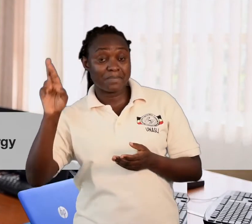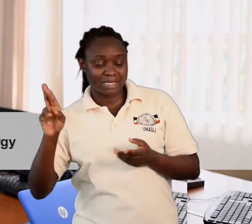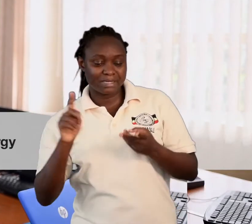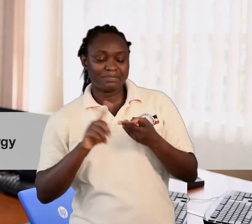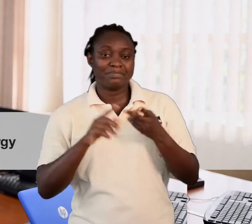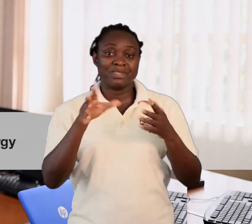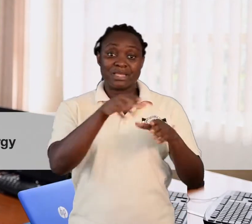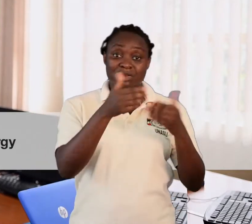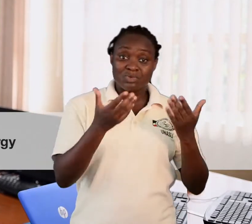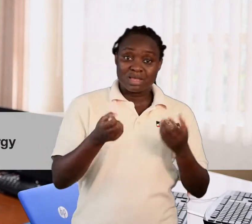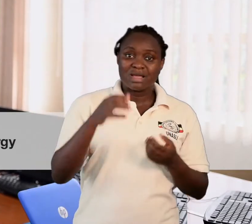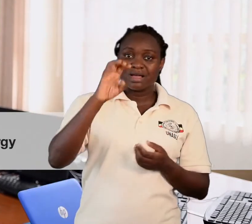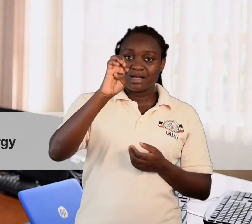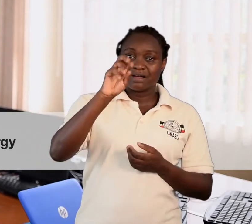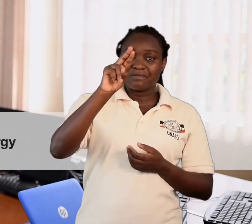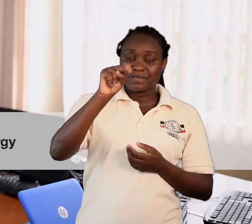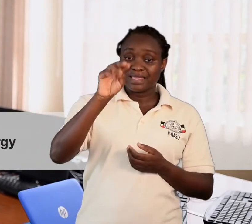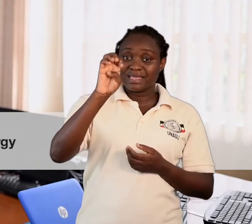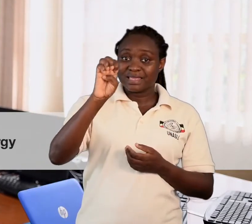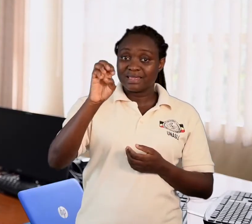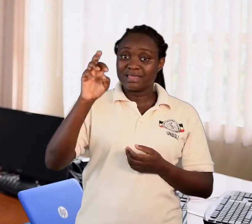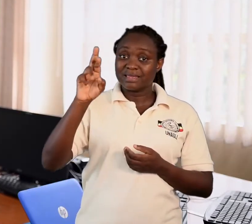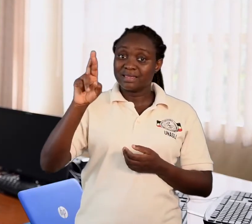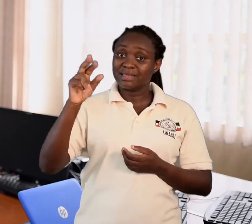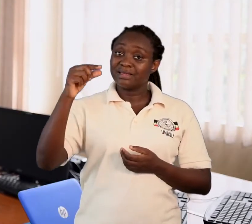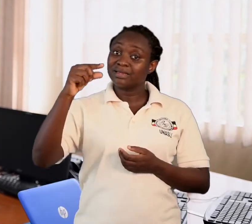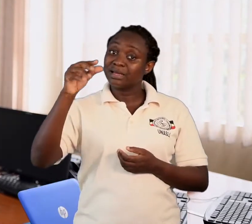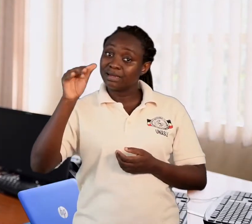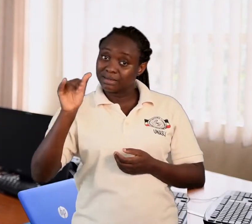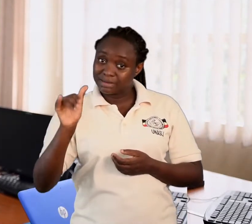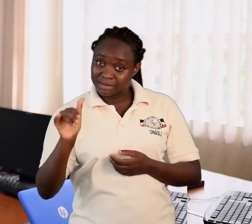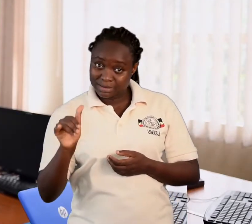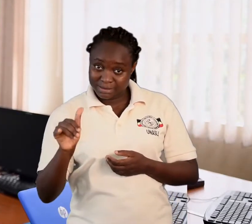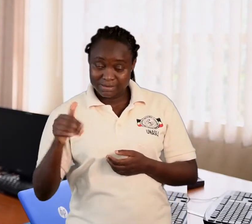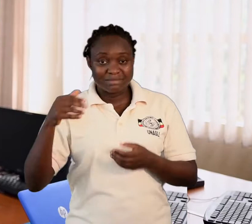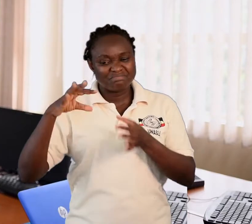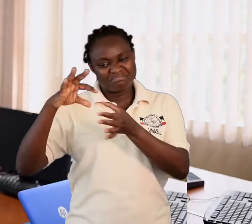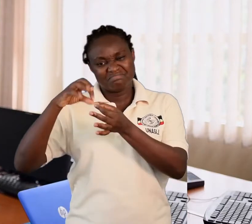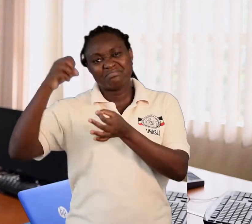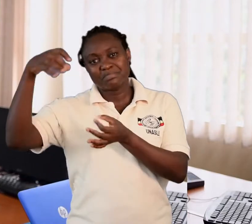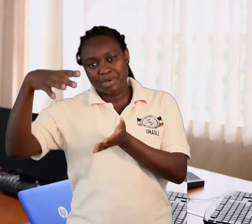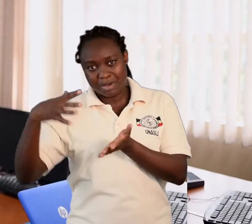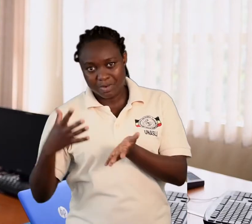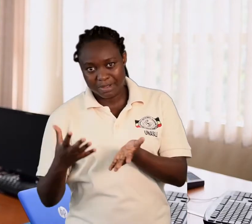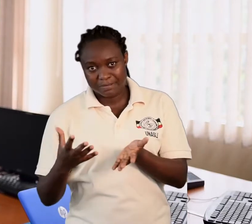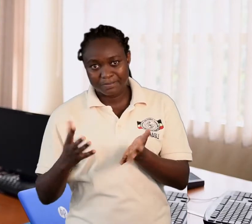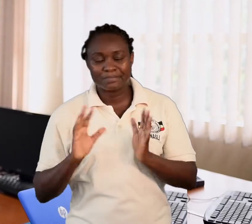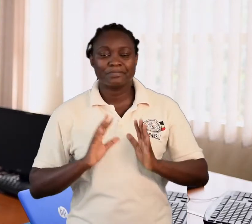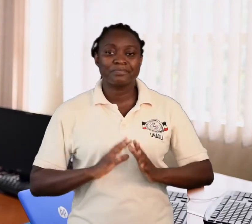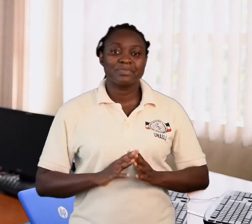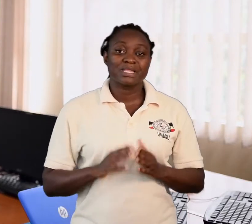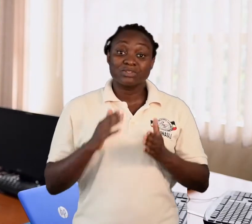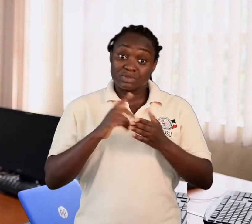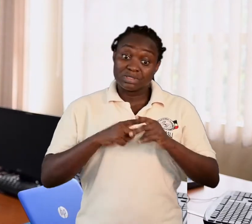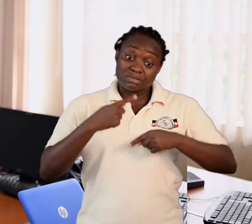energy. During this lesson, we shall see some of these things.